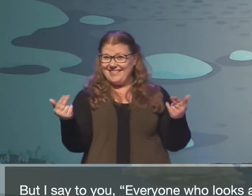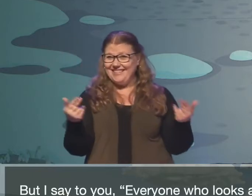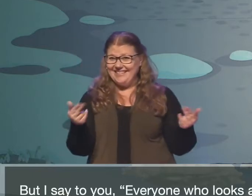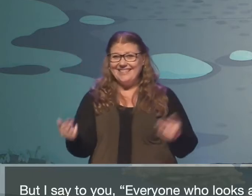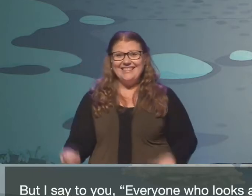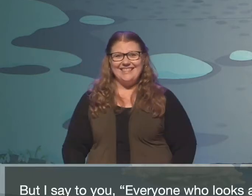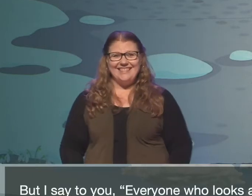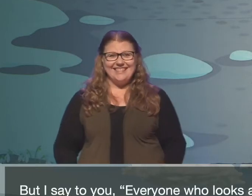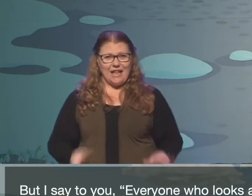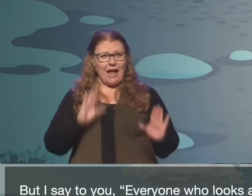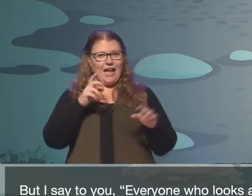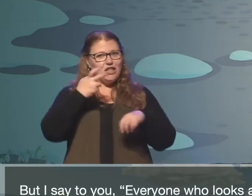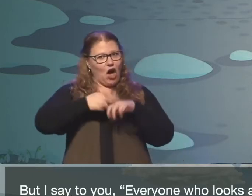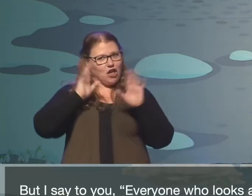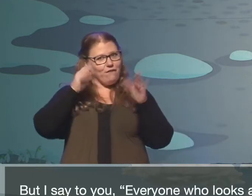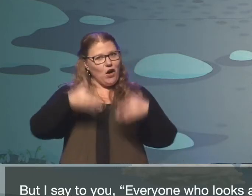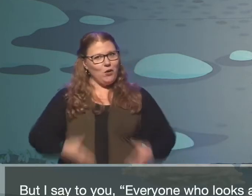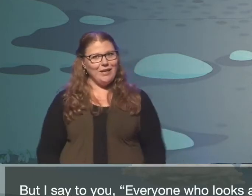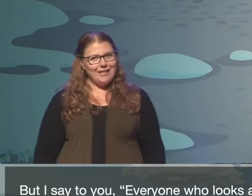It's been hard to focus